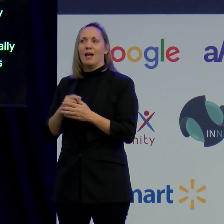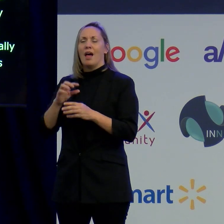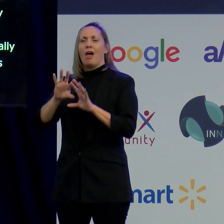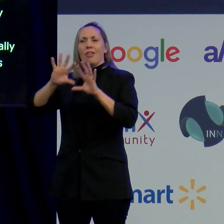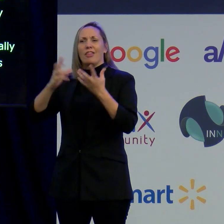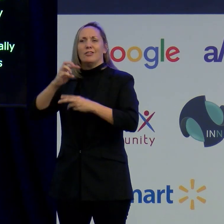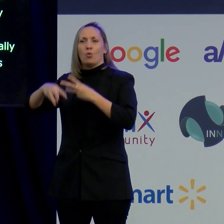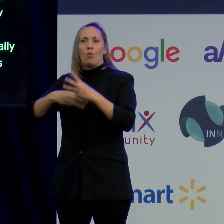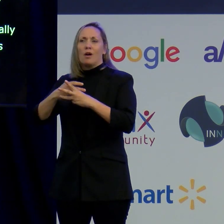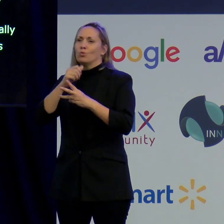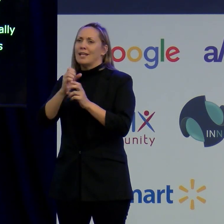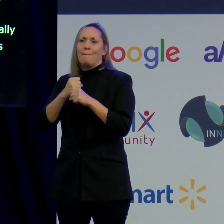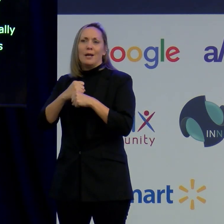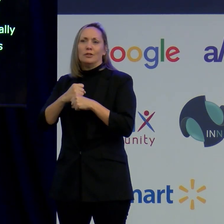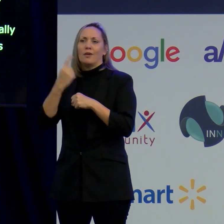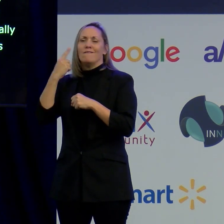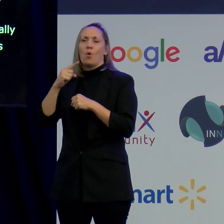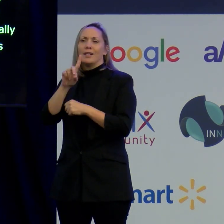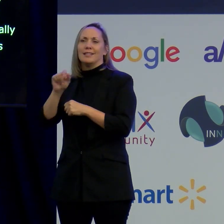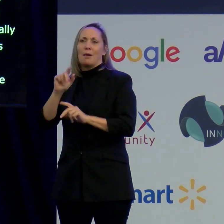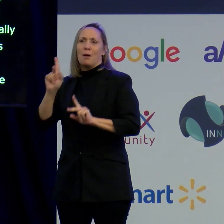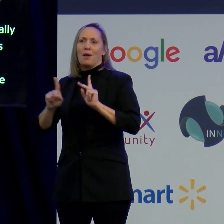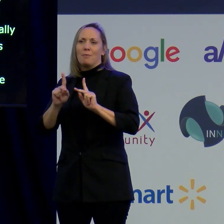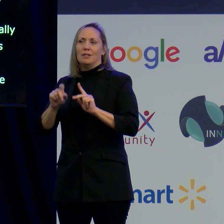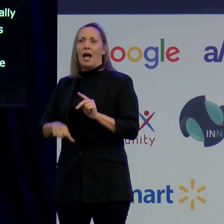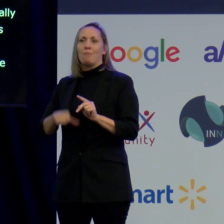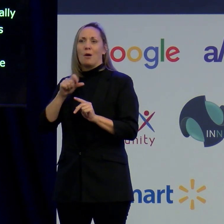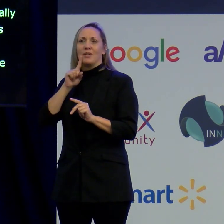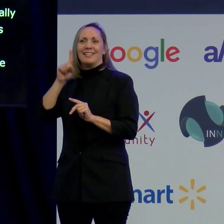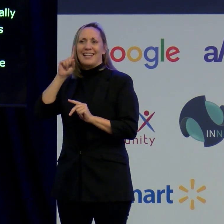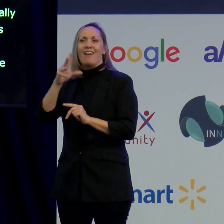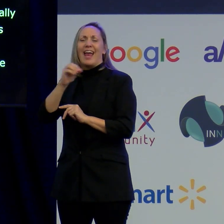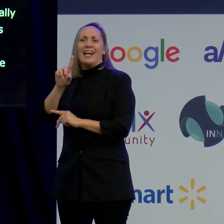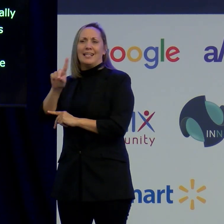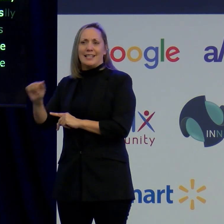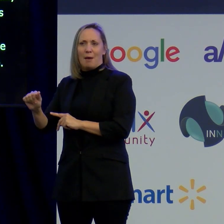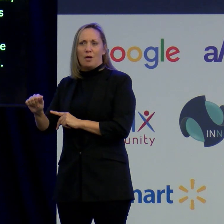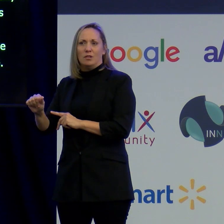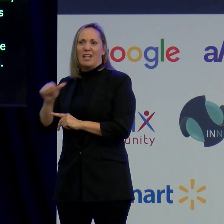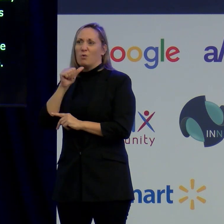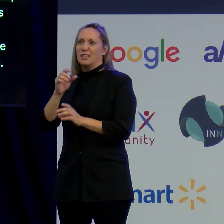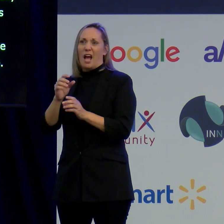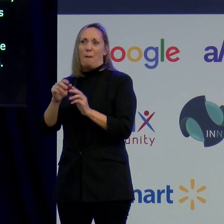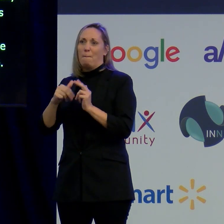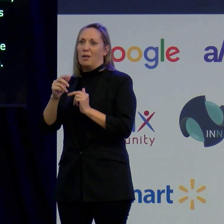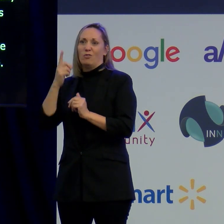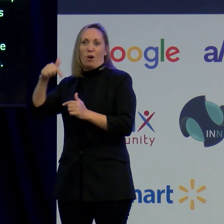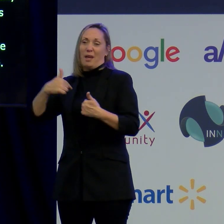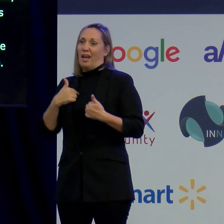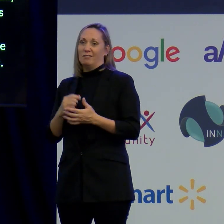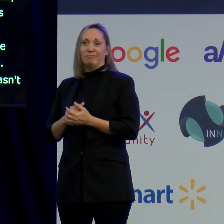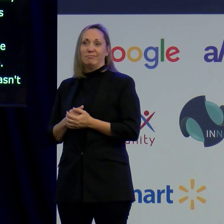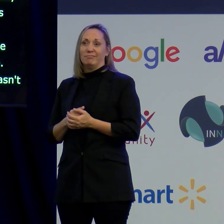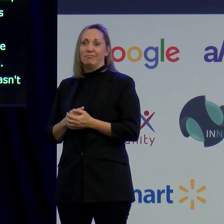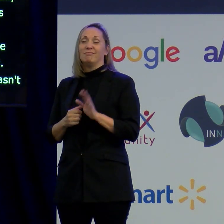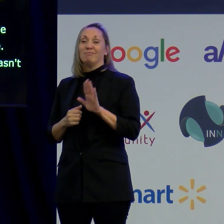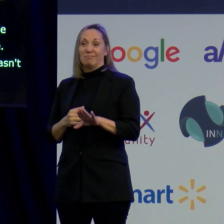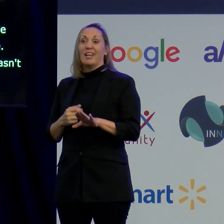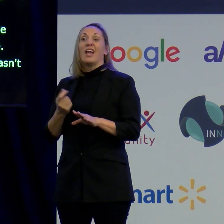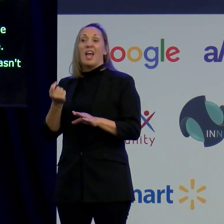built for disabled people. I am proudly deaf and disabled. It wasn't built for me. It was